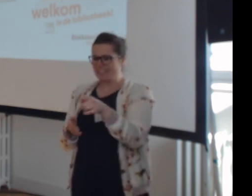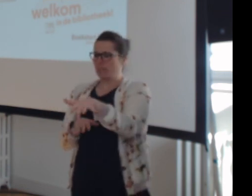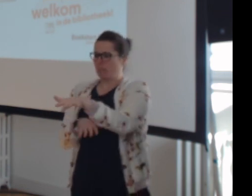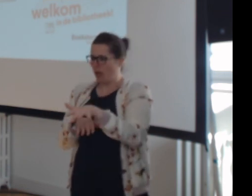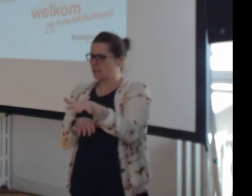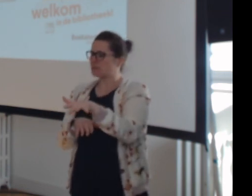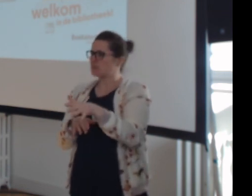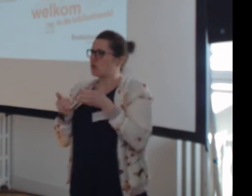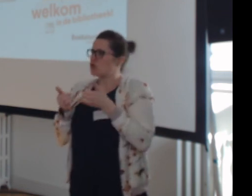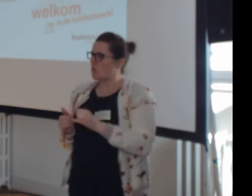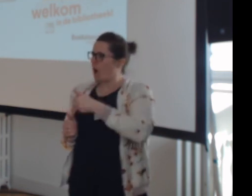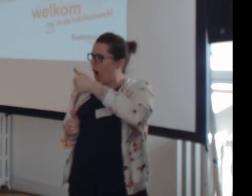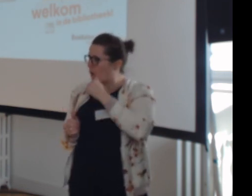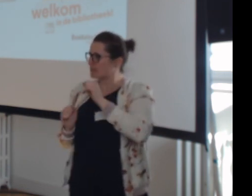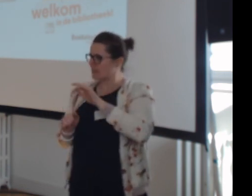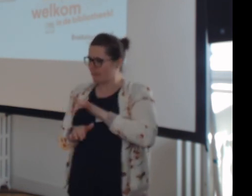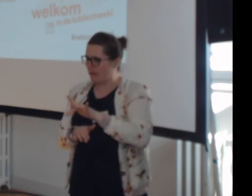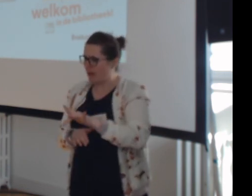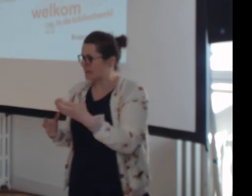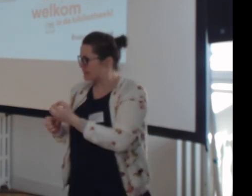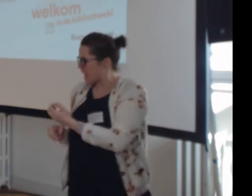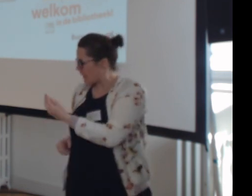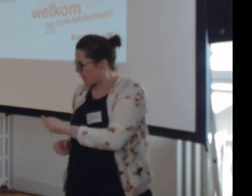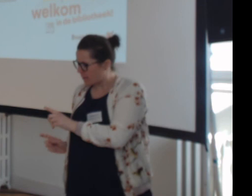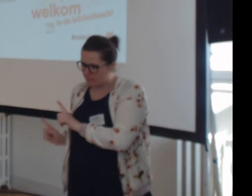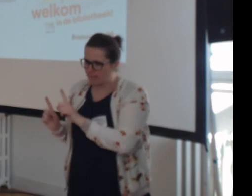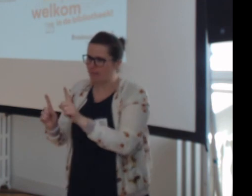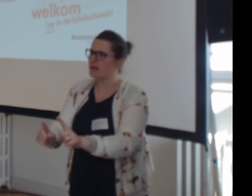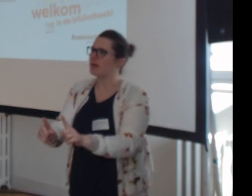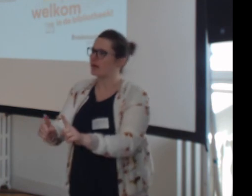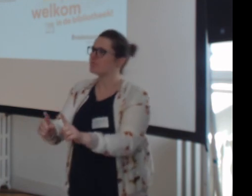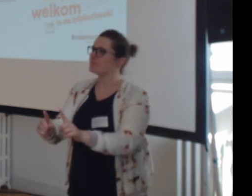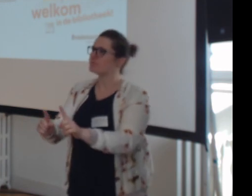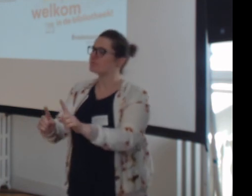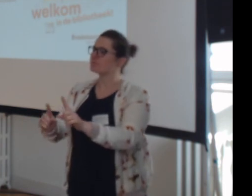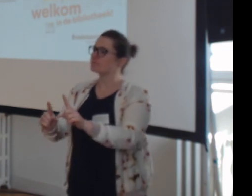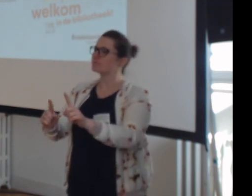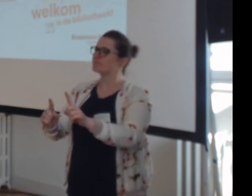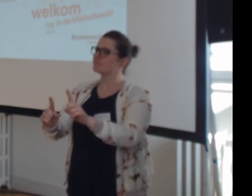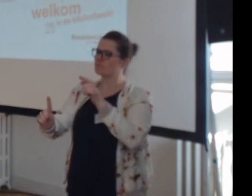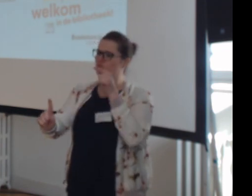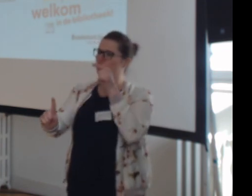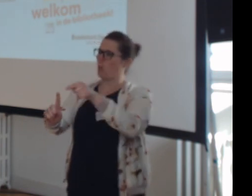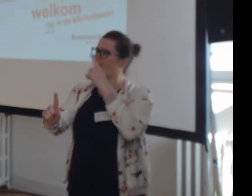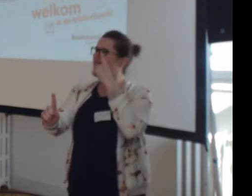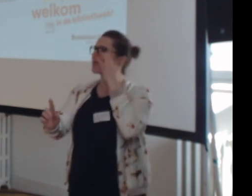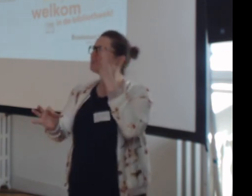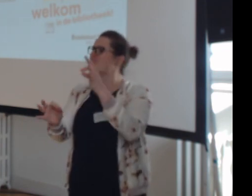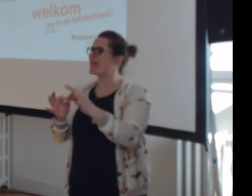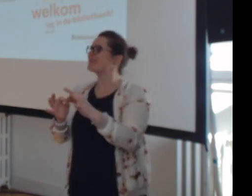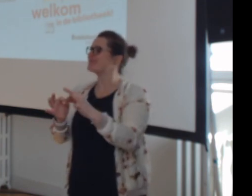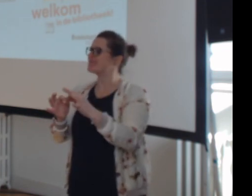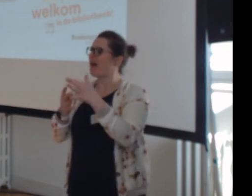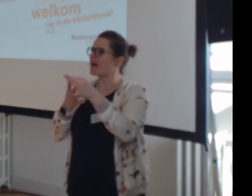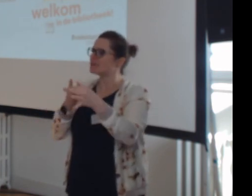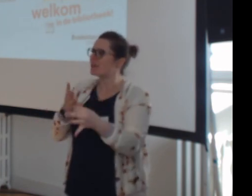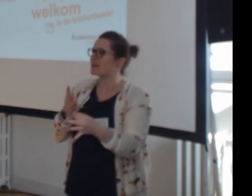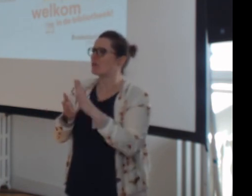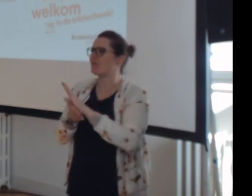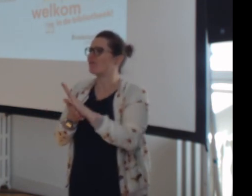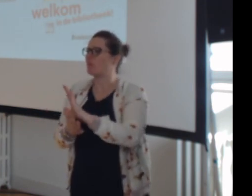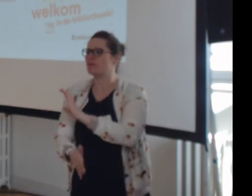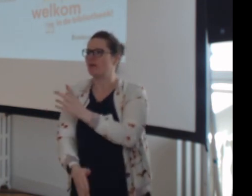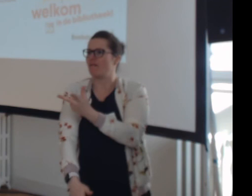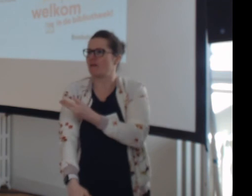places where young parents go with their child, mainly for the medical aspects. It's about